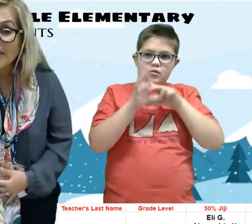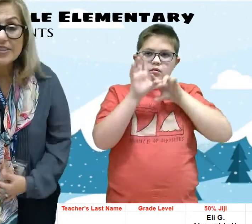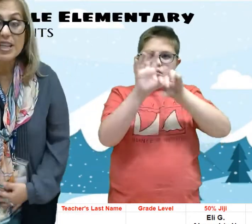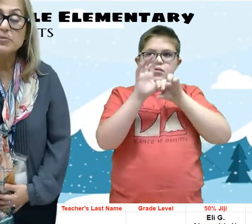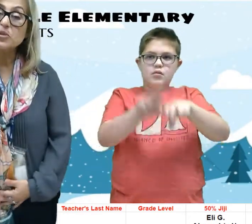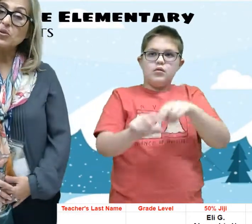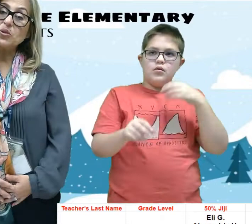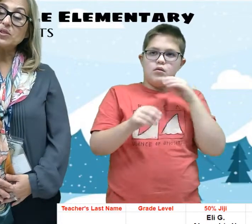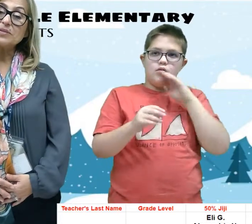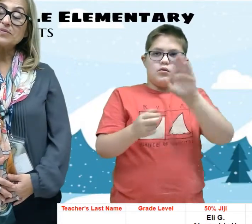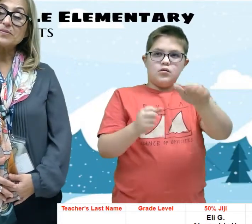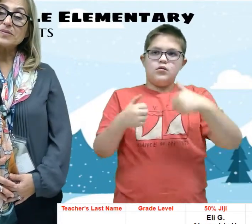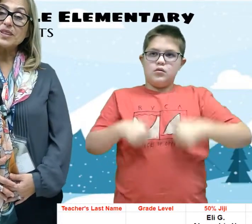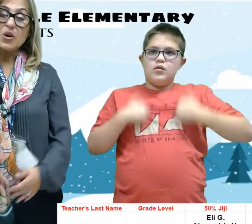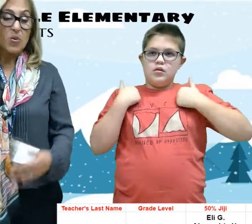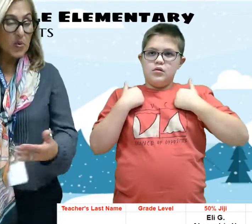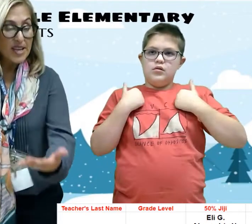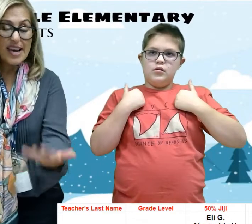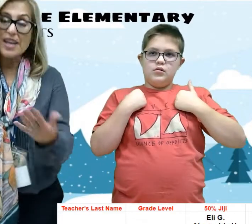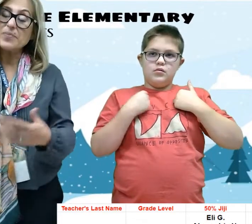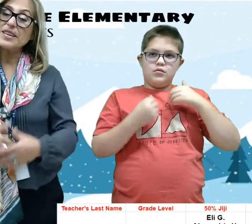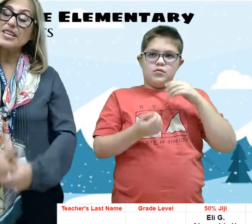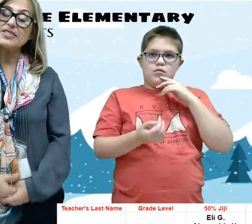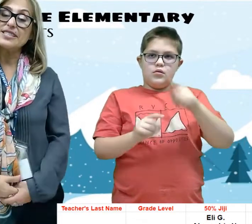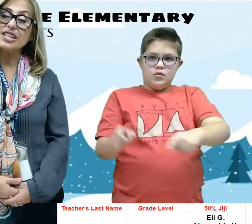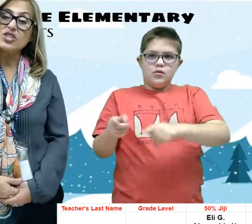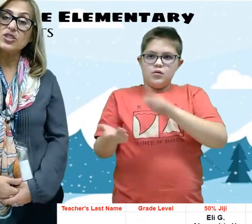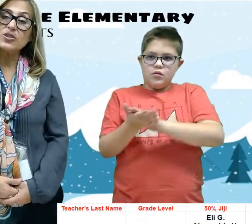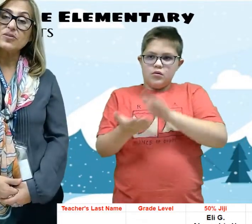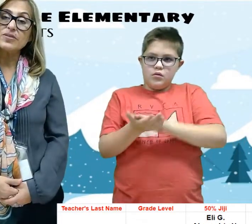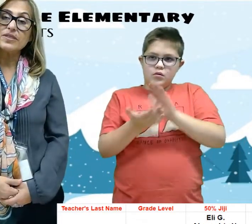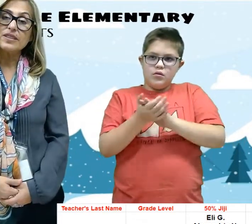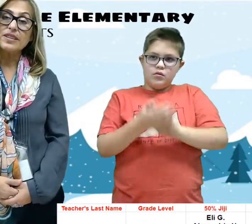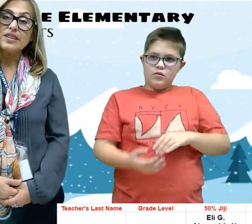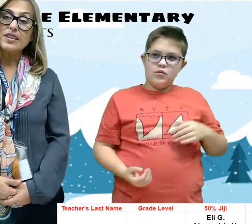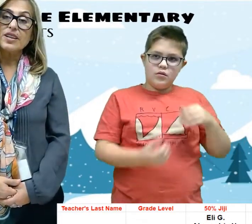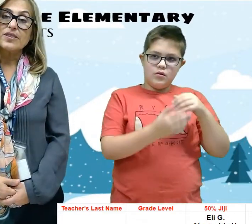You have to come to school. We gotta be here to teach you.